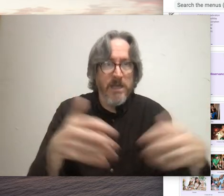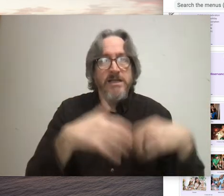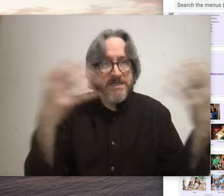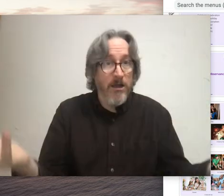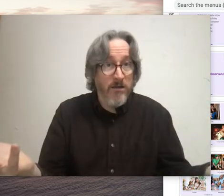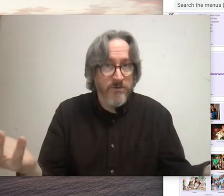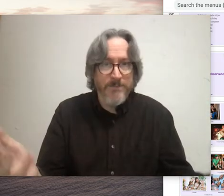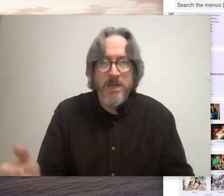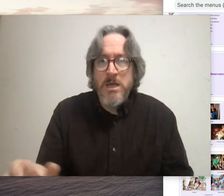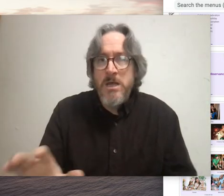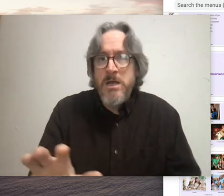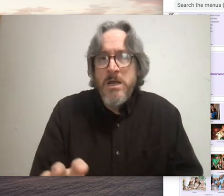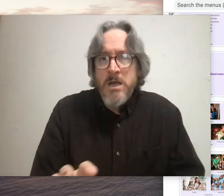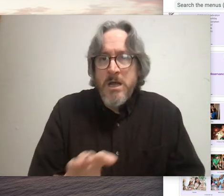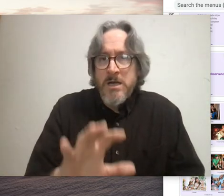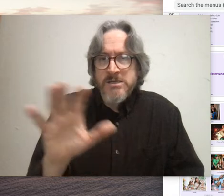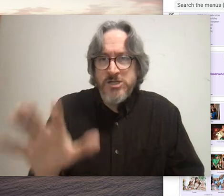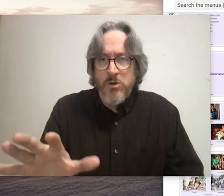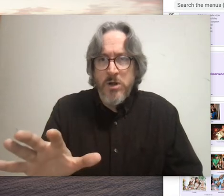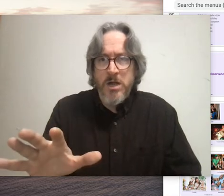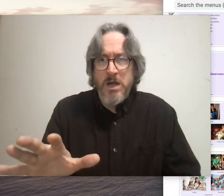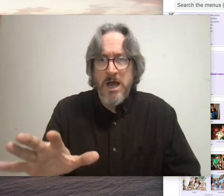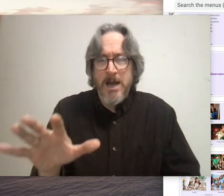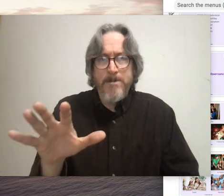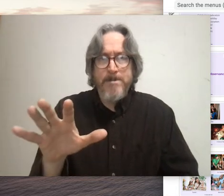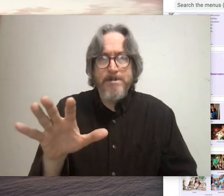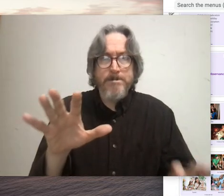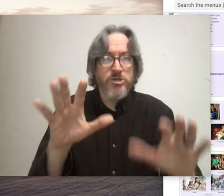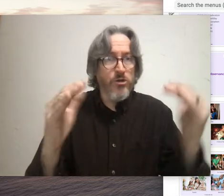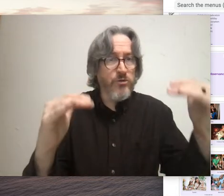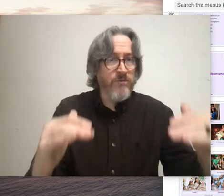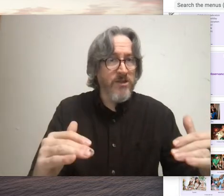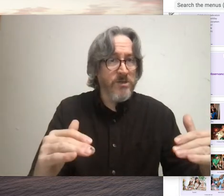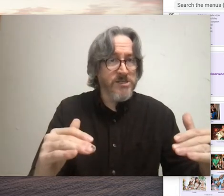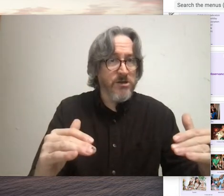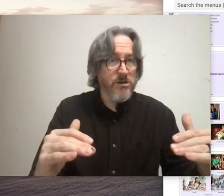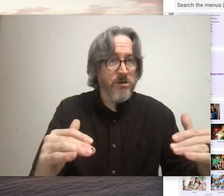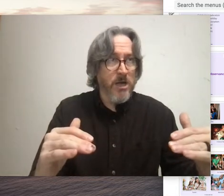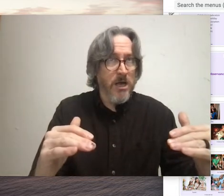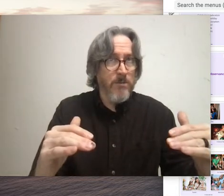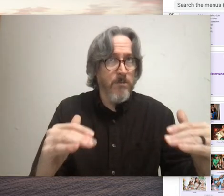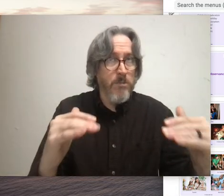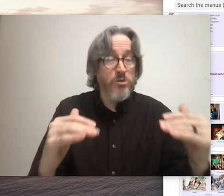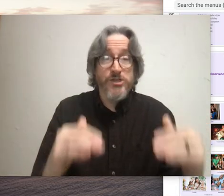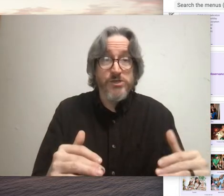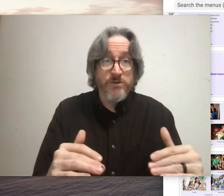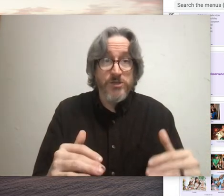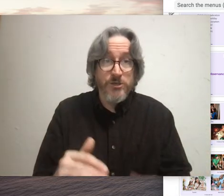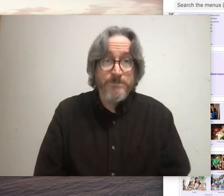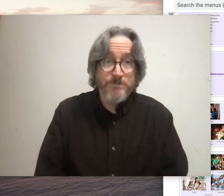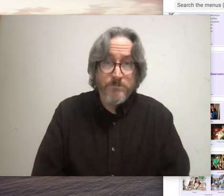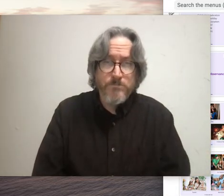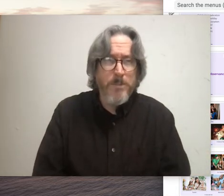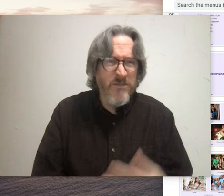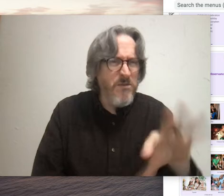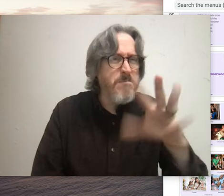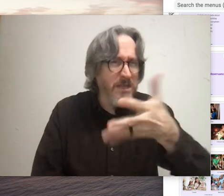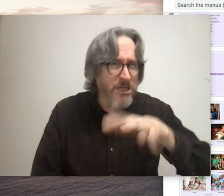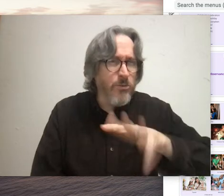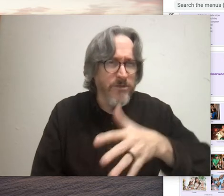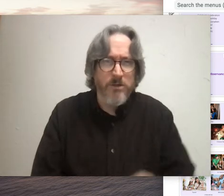saying it's a day off, right? So go through and find the ones that are most useful to you, but